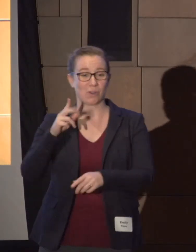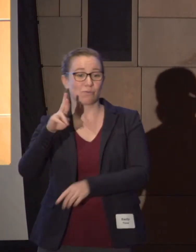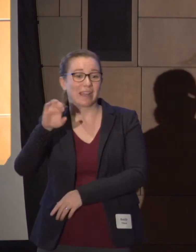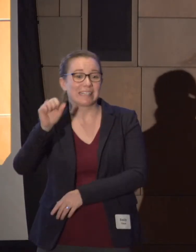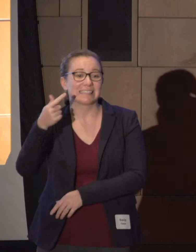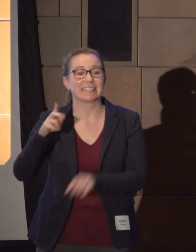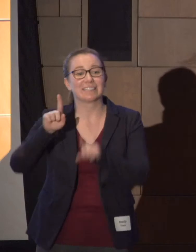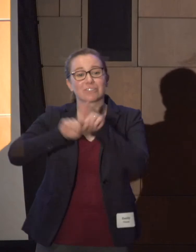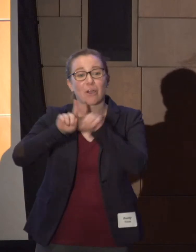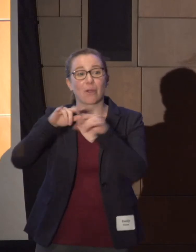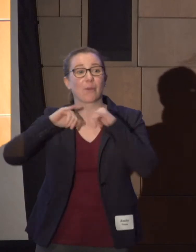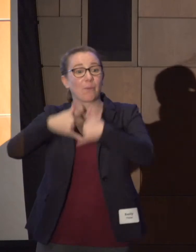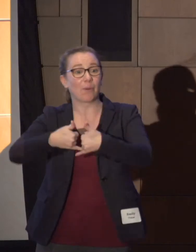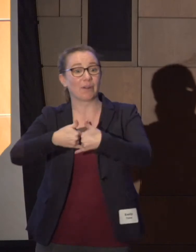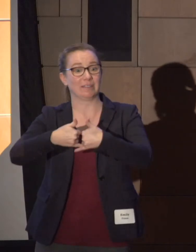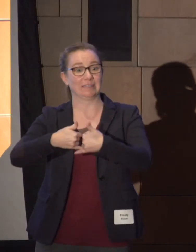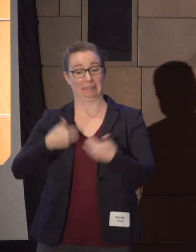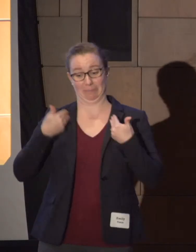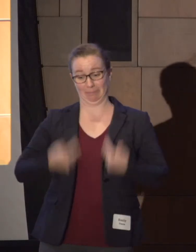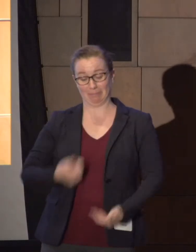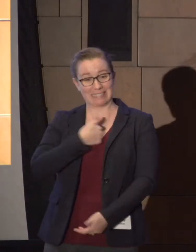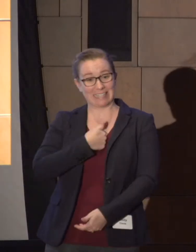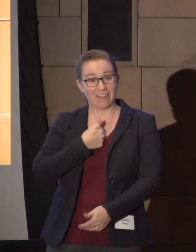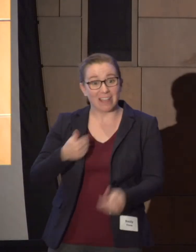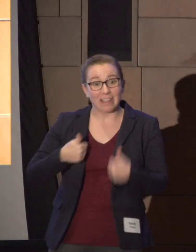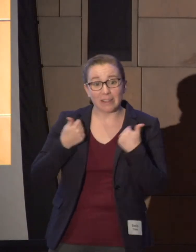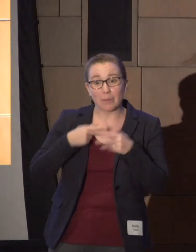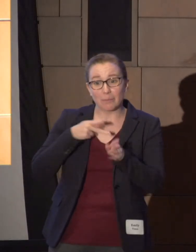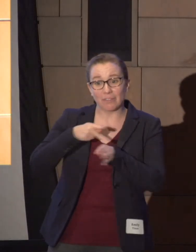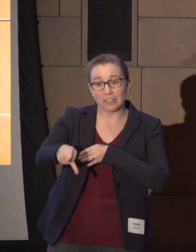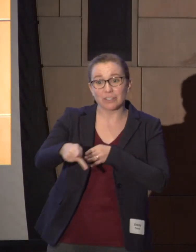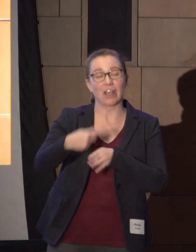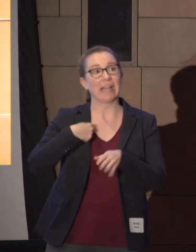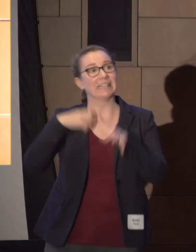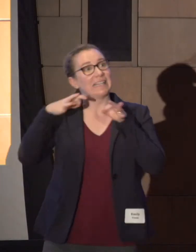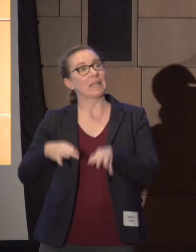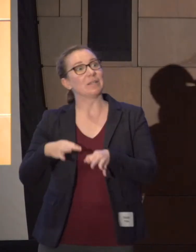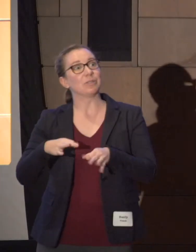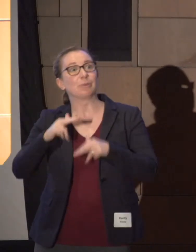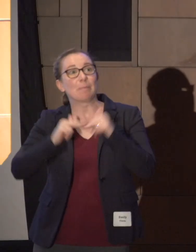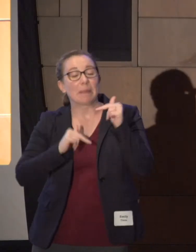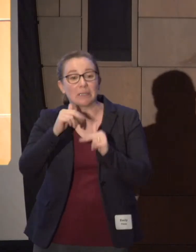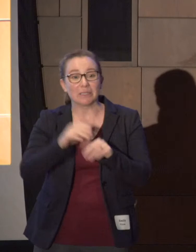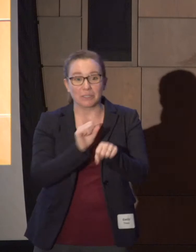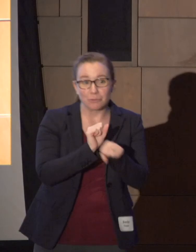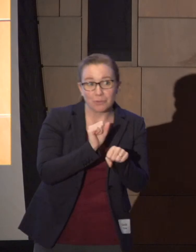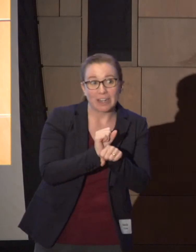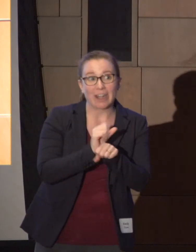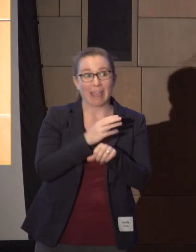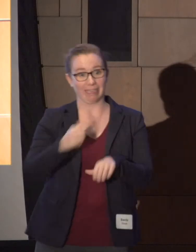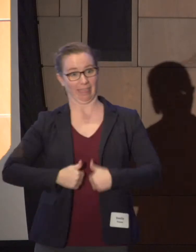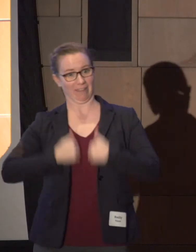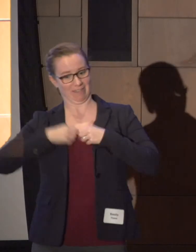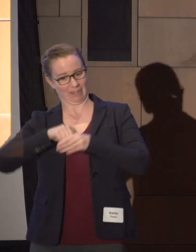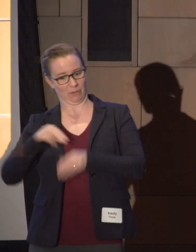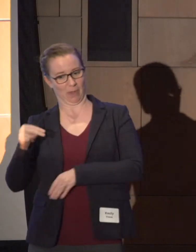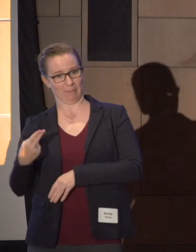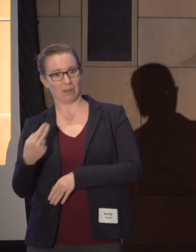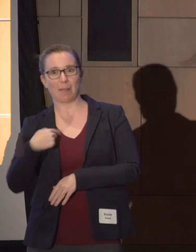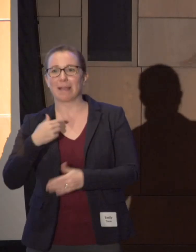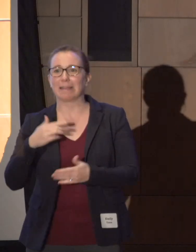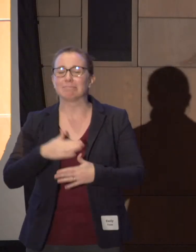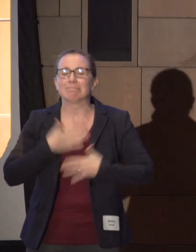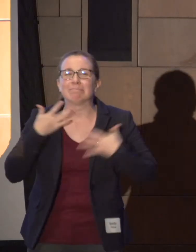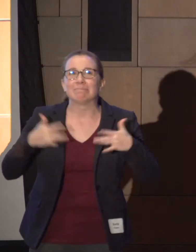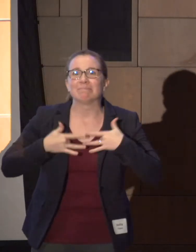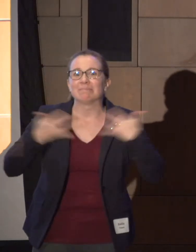Awards. As a young professional myself who made the choice to build a career and build a life in New Hampshire, I'm delighted to meet all